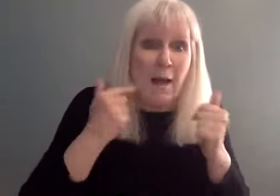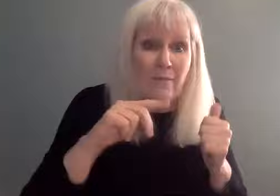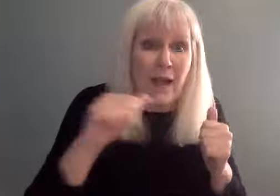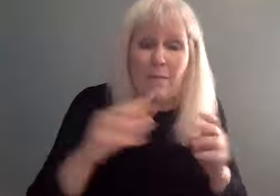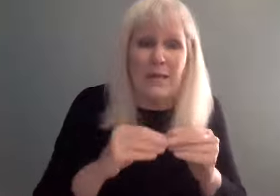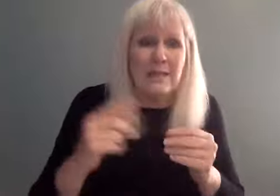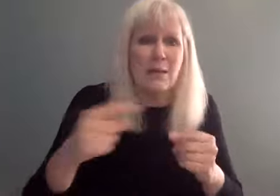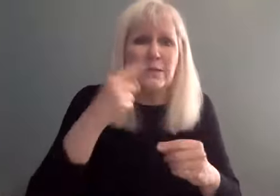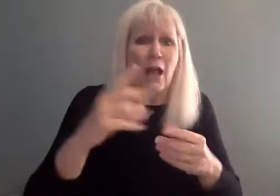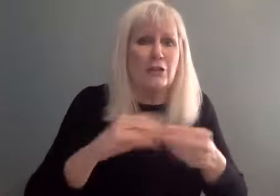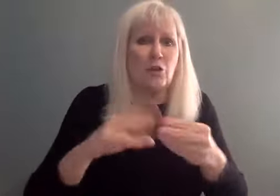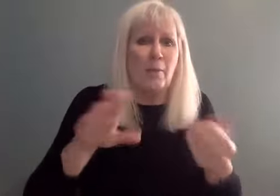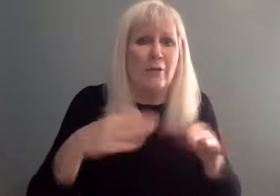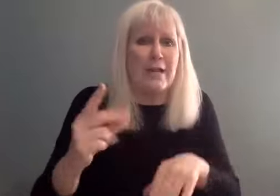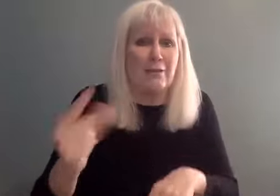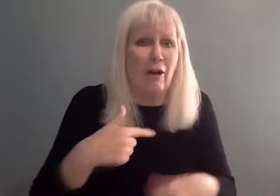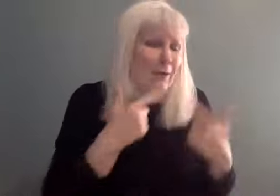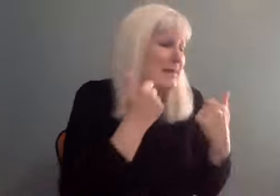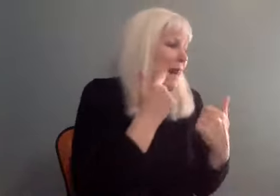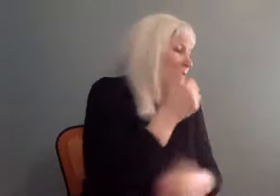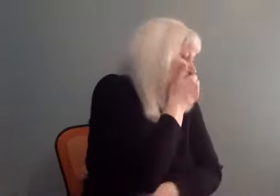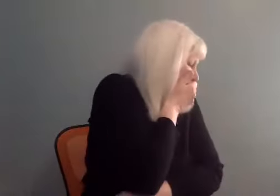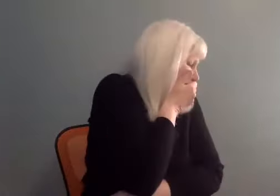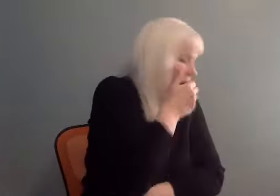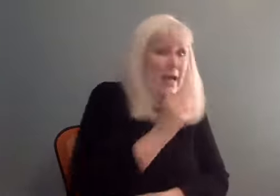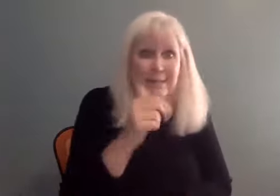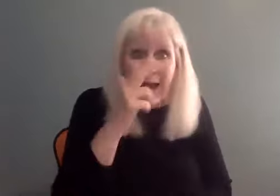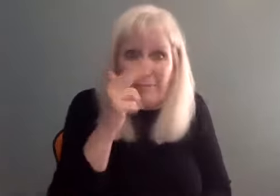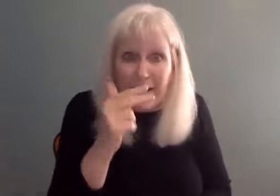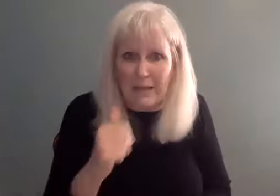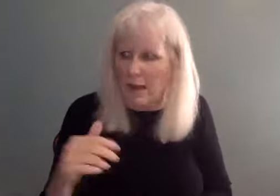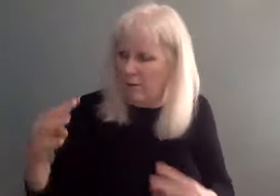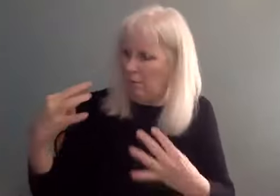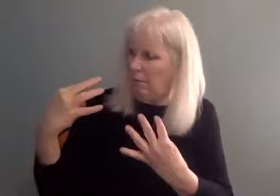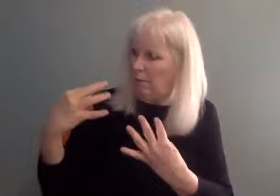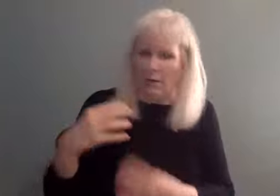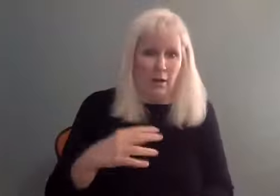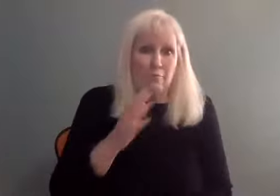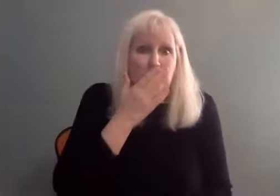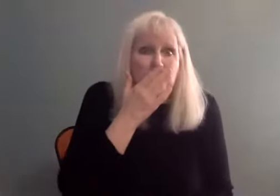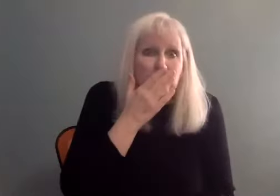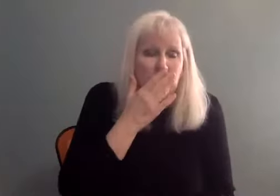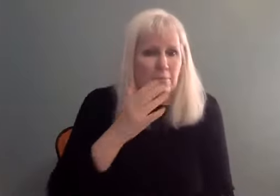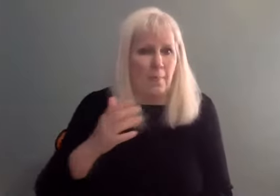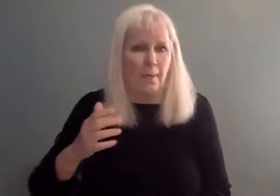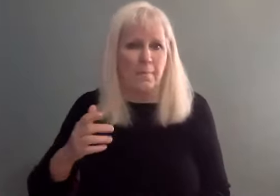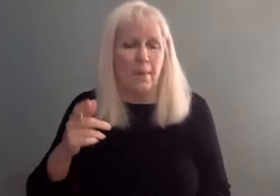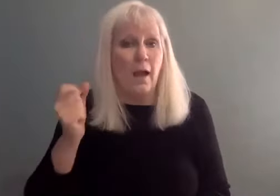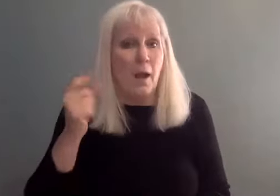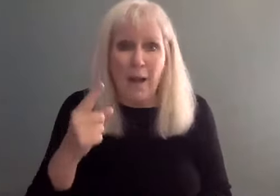couldn't stop laughing. And it's not funny. And everybody, as I said, that I sponsor has a rescue animal, or I'll send one